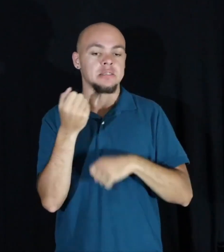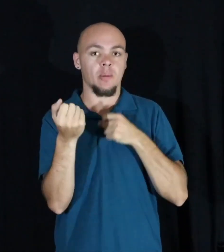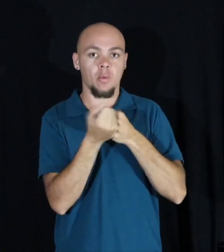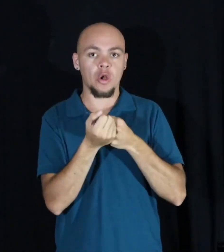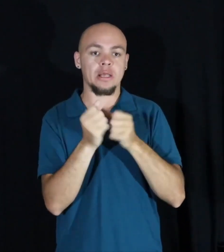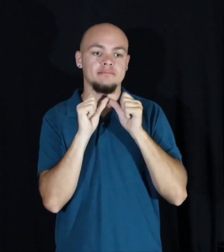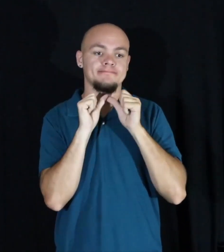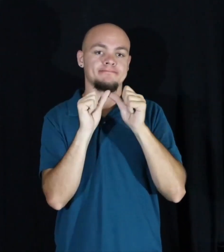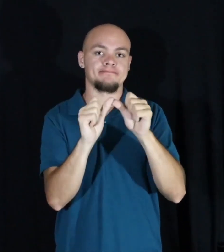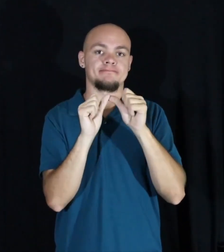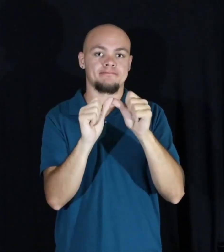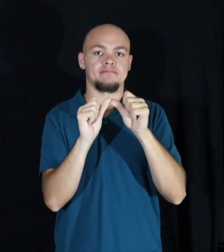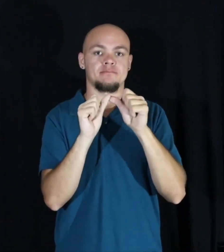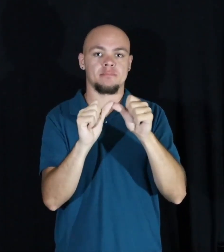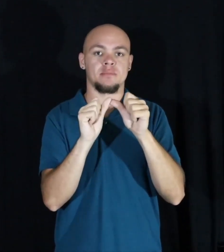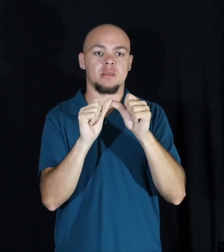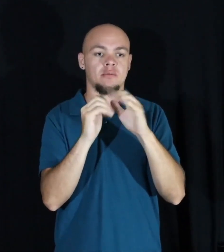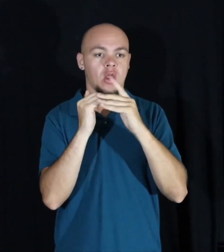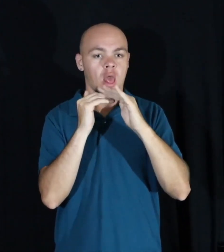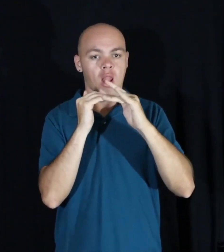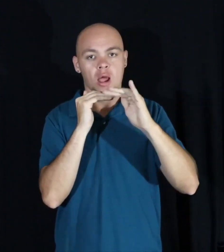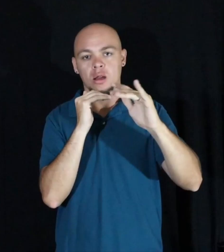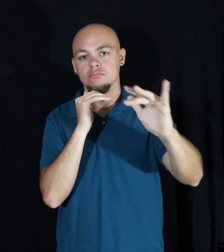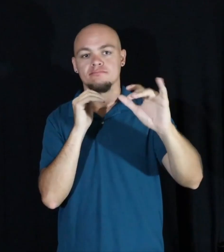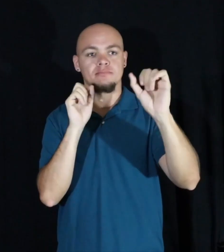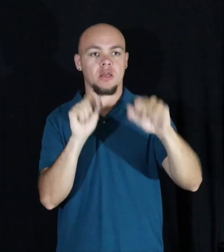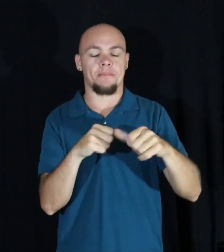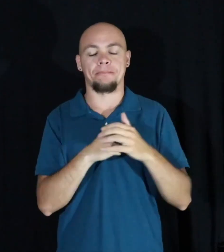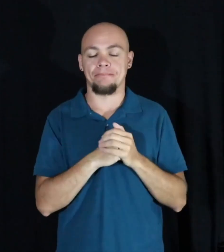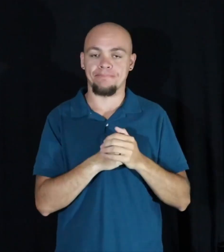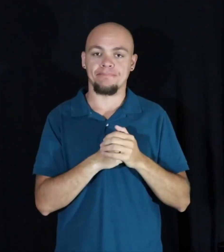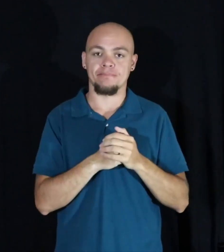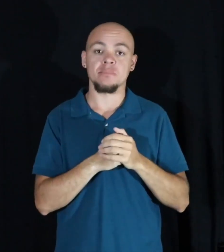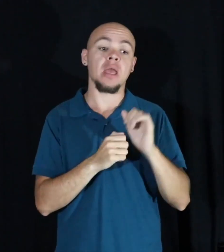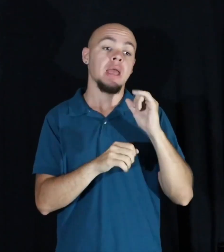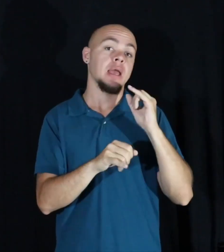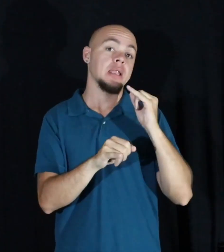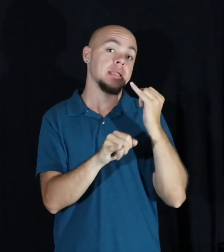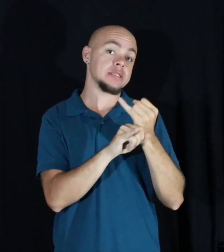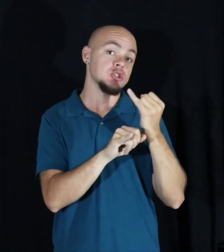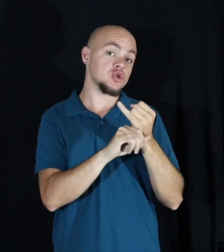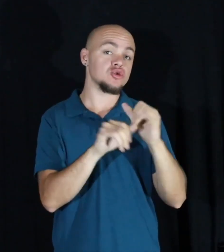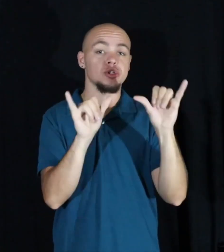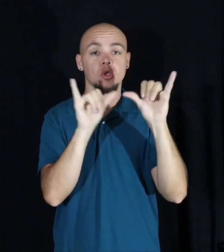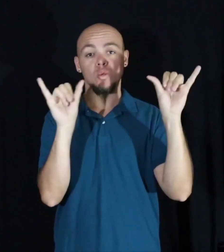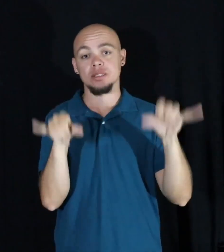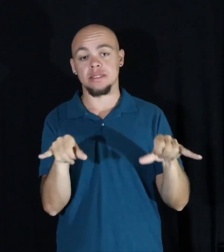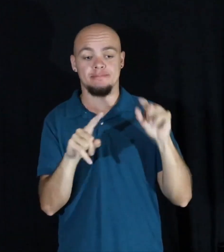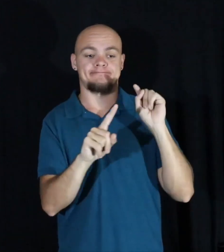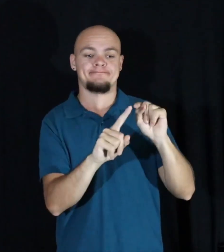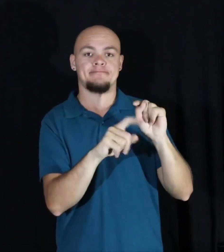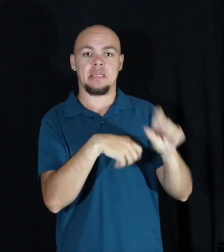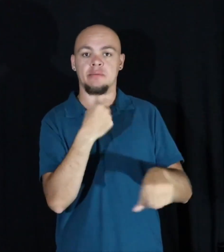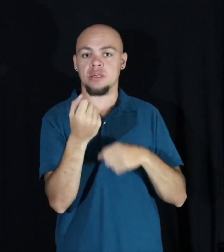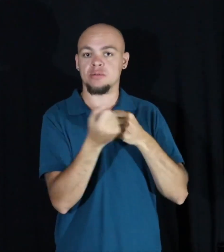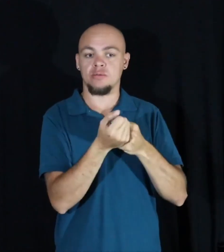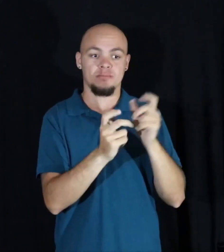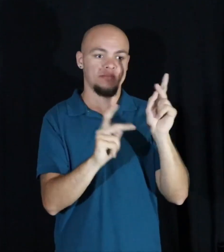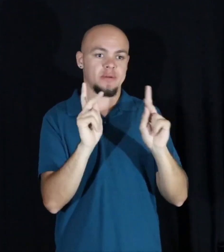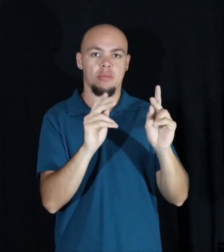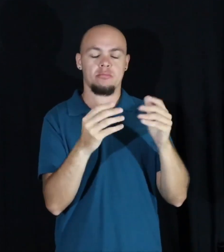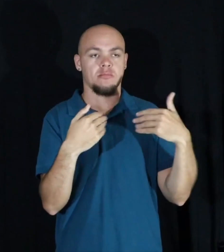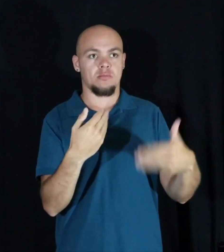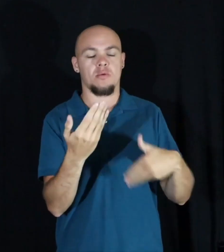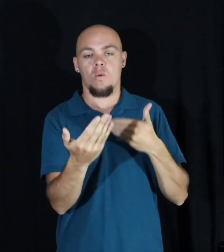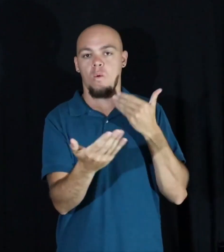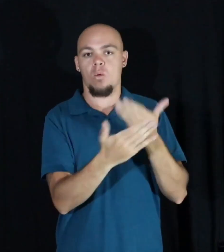for a long period of time, as well as focusing and building institutions that can be supported by everyone. Because at